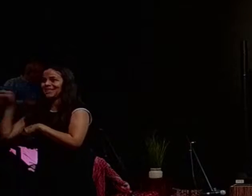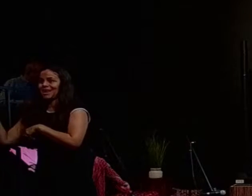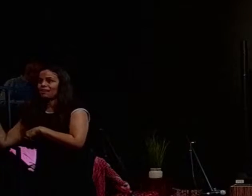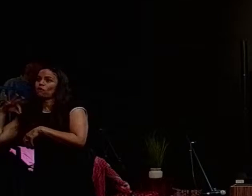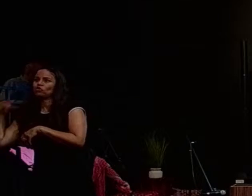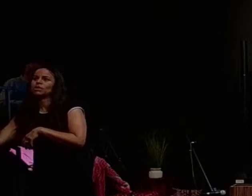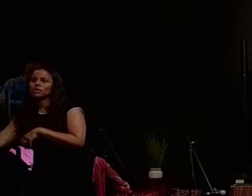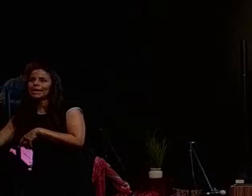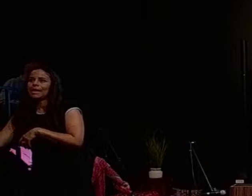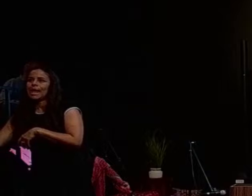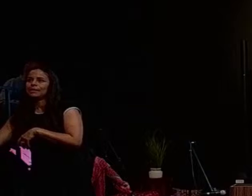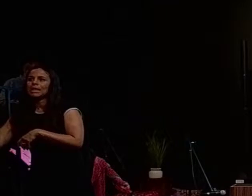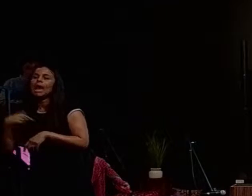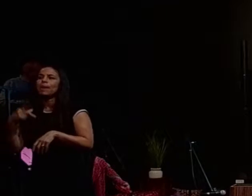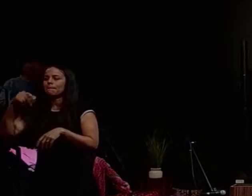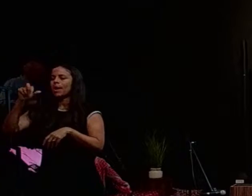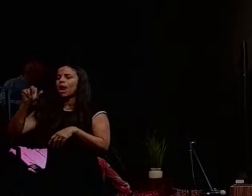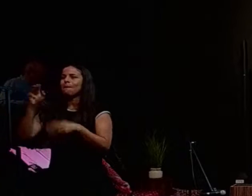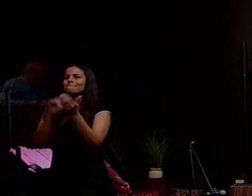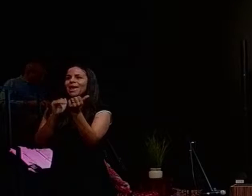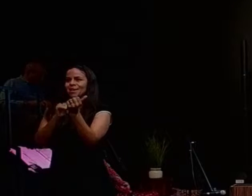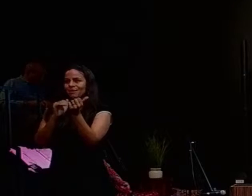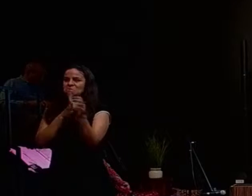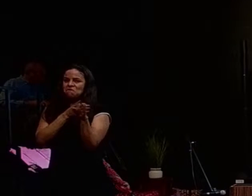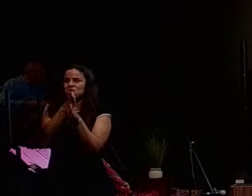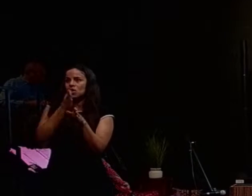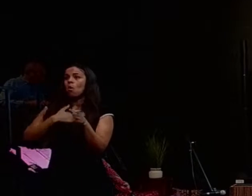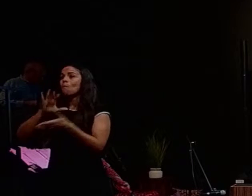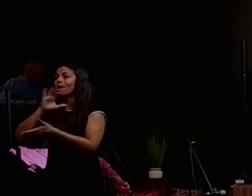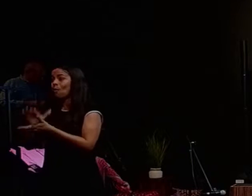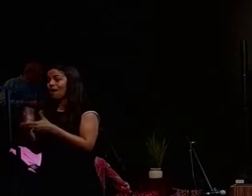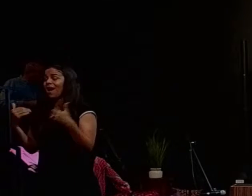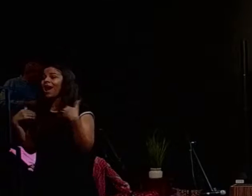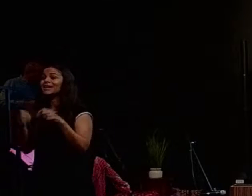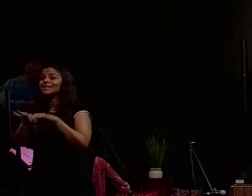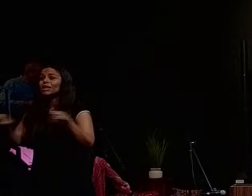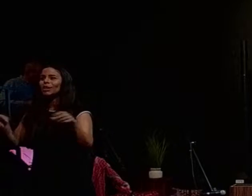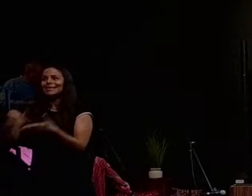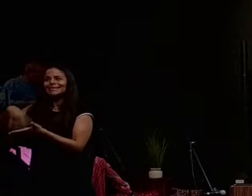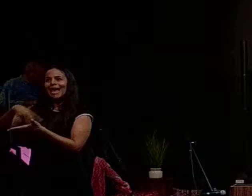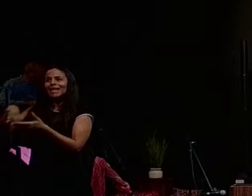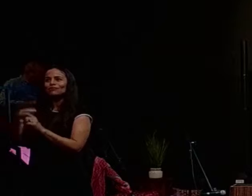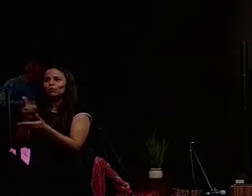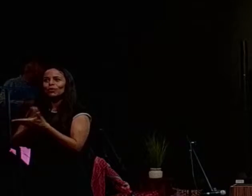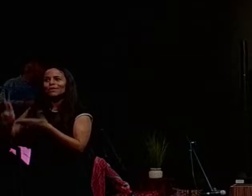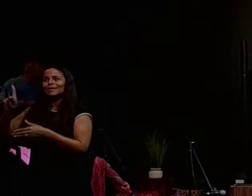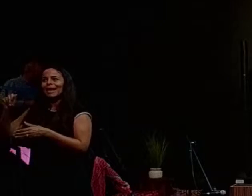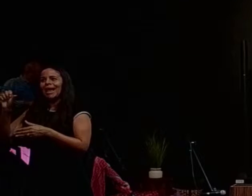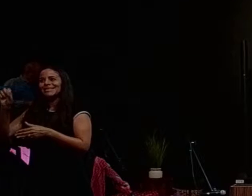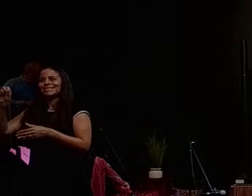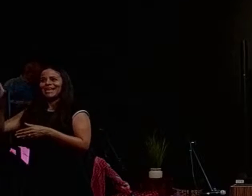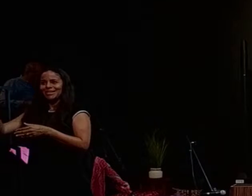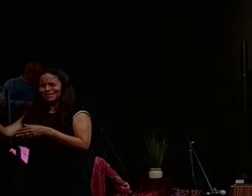volunteers. I'm a paramedic by trade, and my wife got a degree in dance from the University of Kansas there, rock